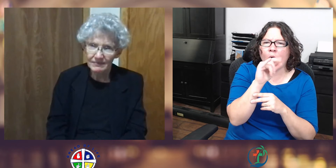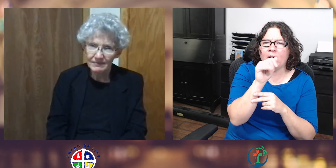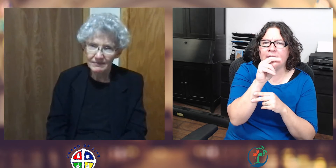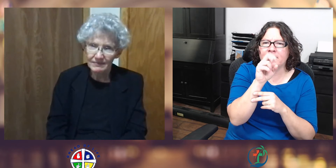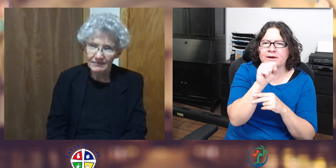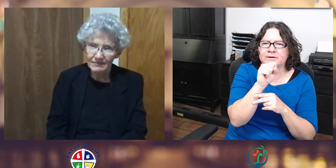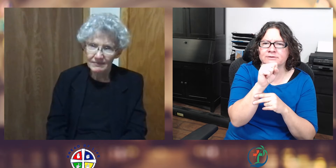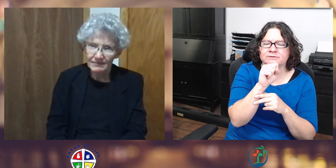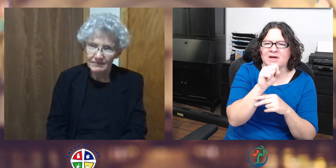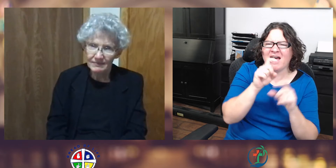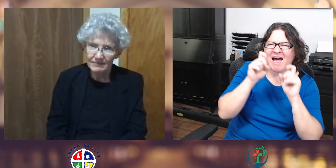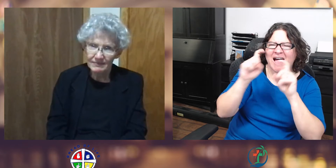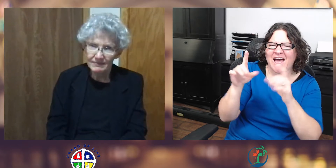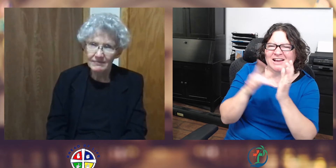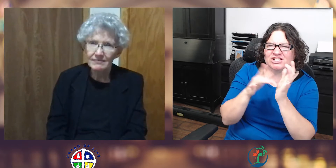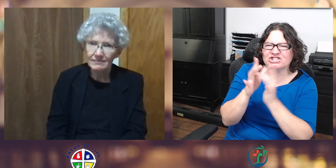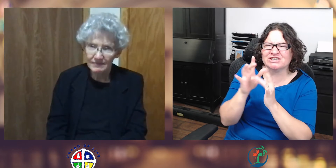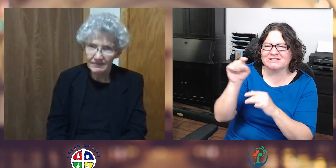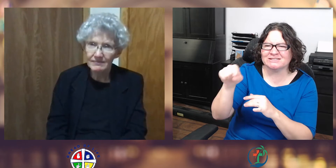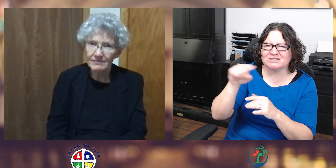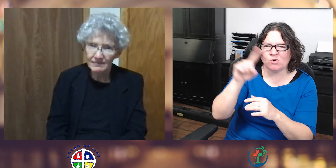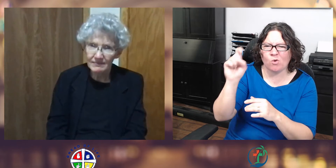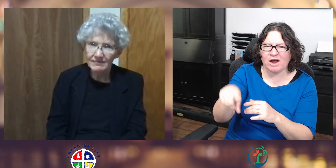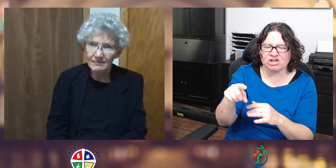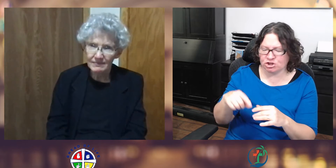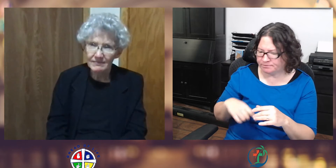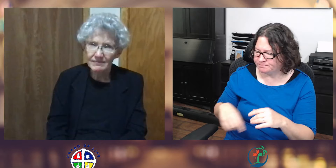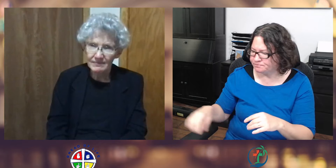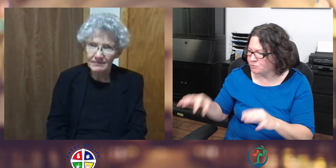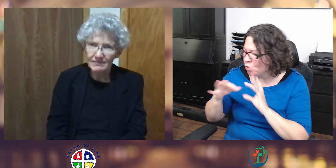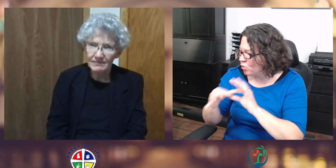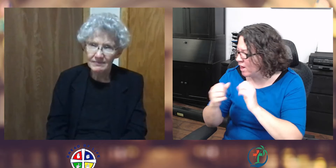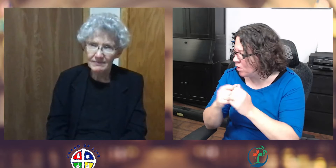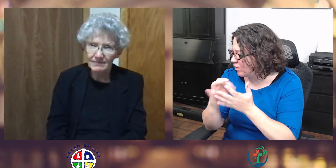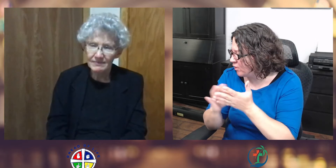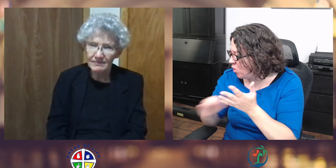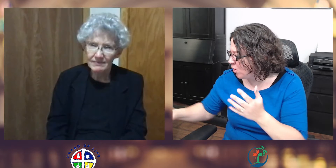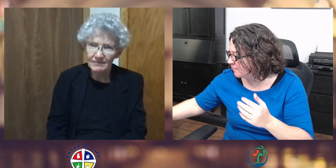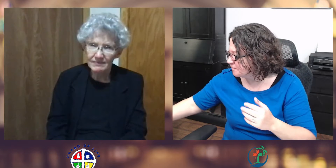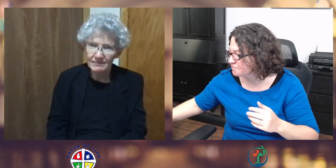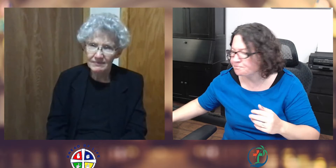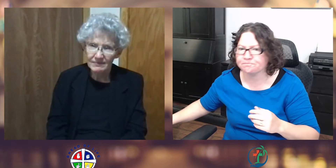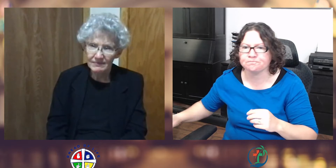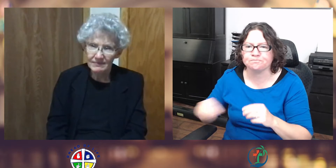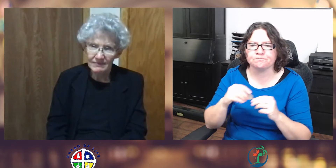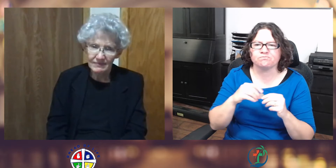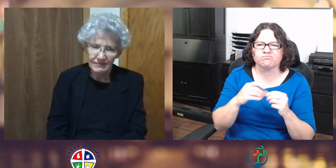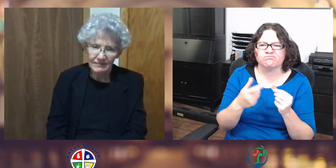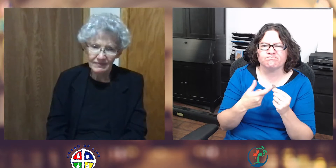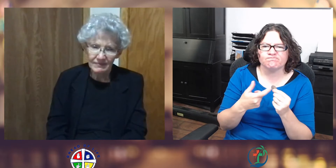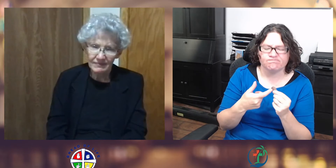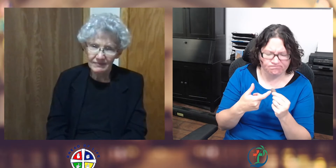To Caesarea Philippi. Caesarea for one night, and then we'll continue north into Syria.